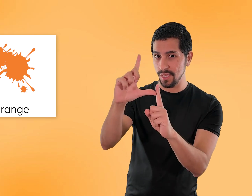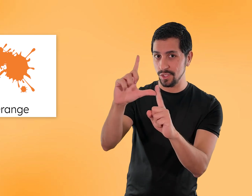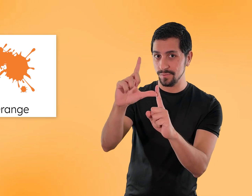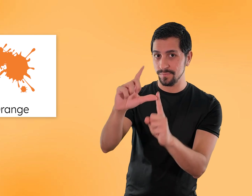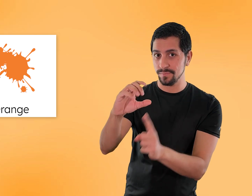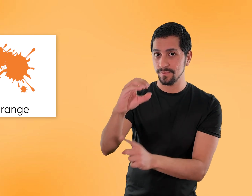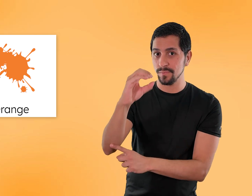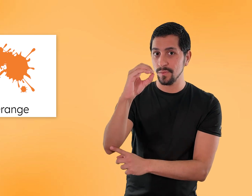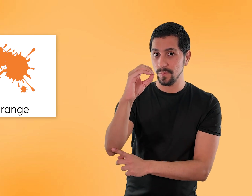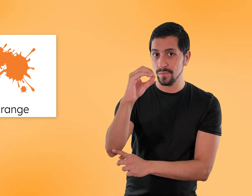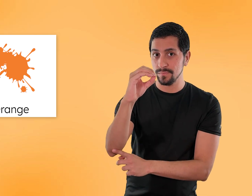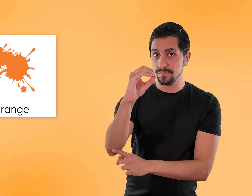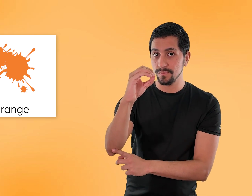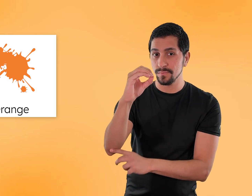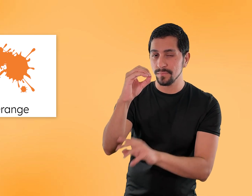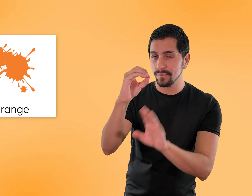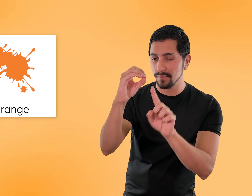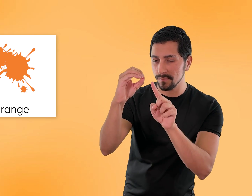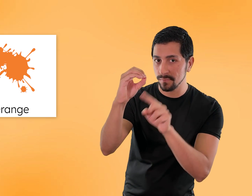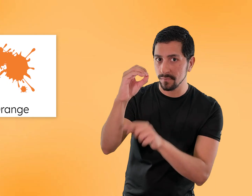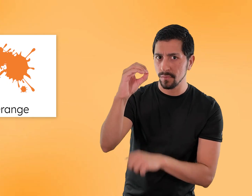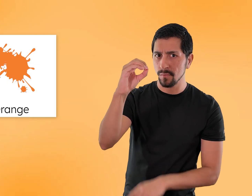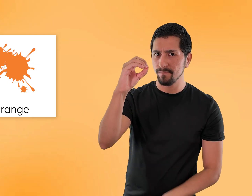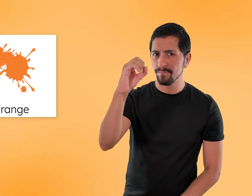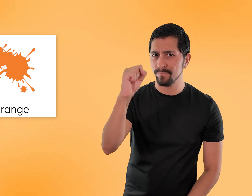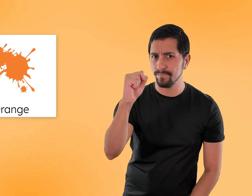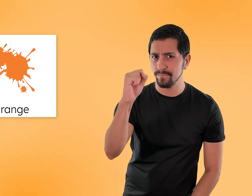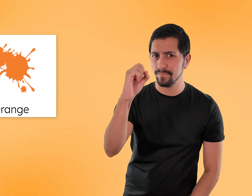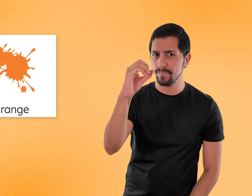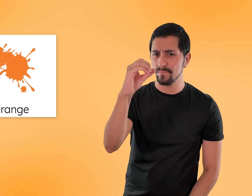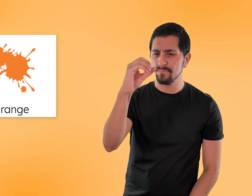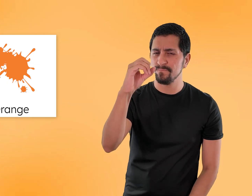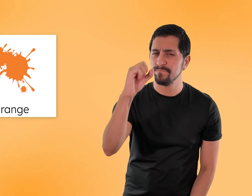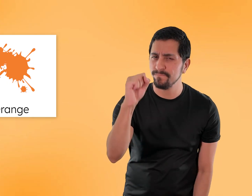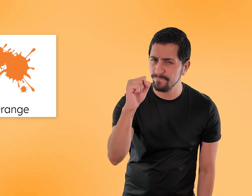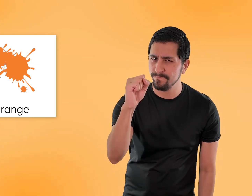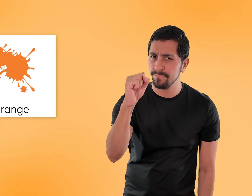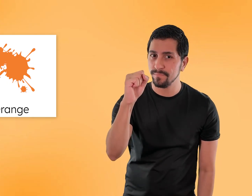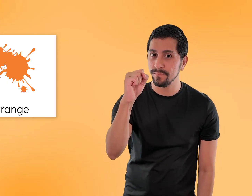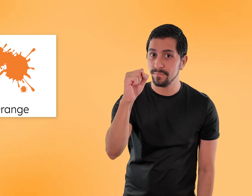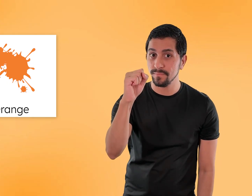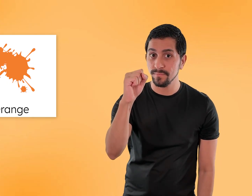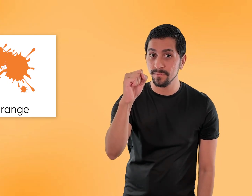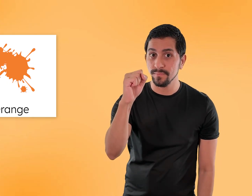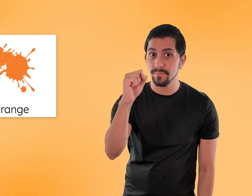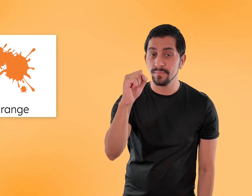chin. Use the letter O and squeeze it like an orange.